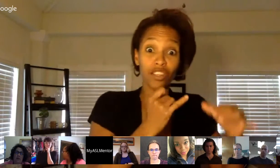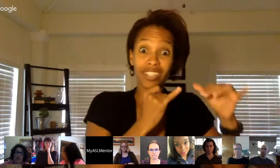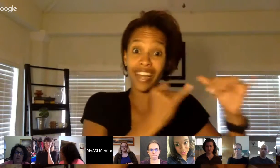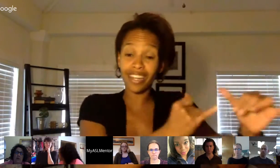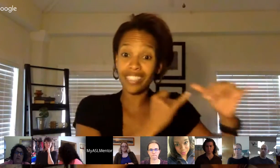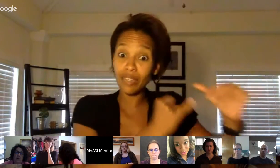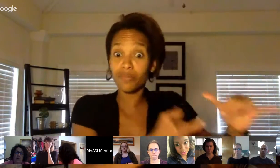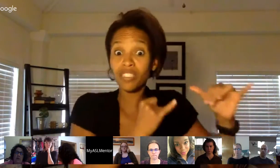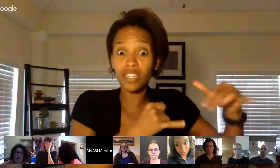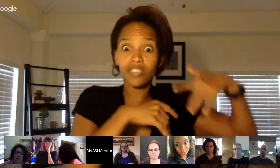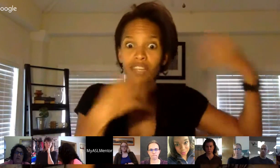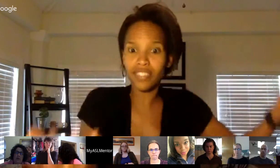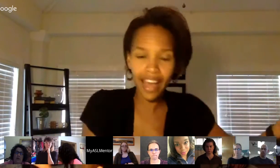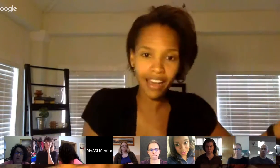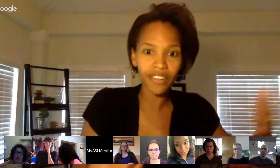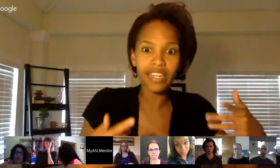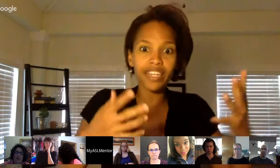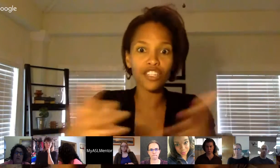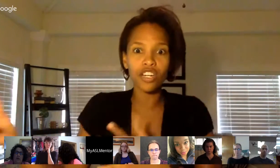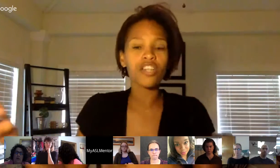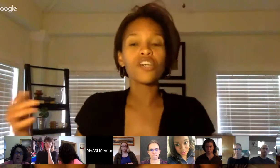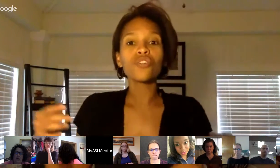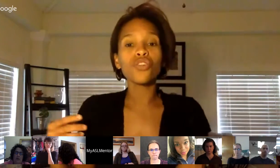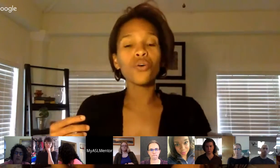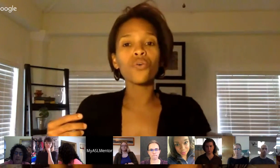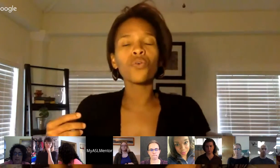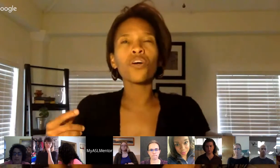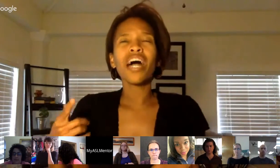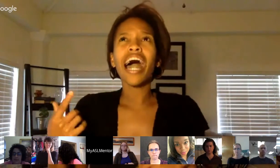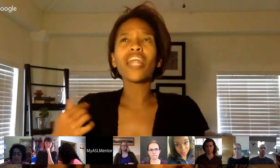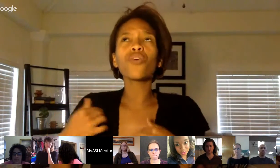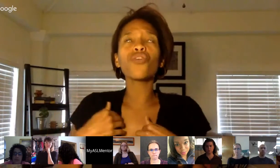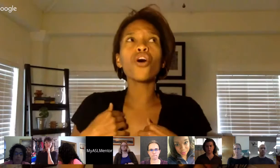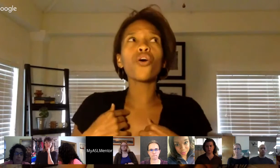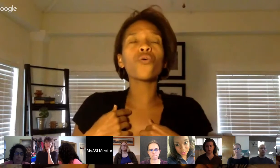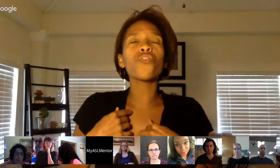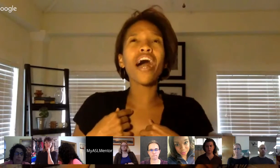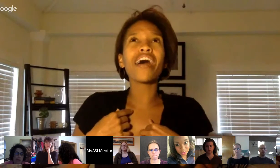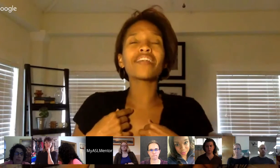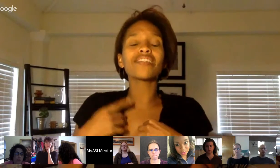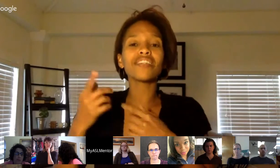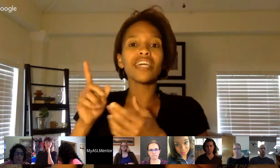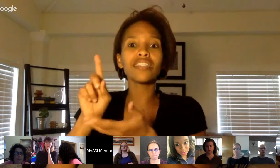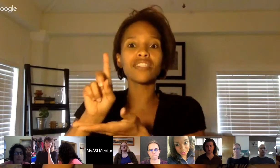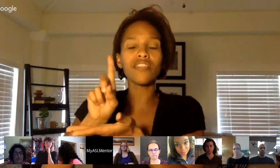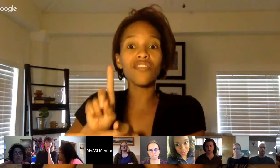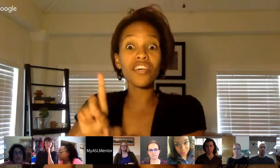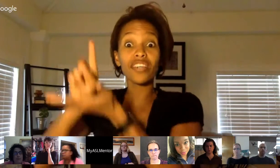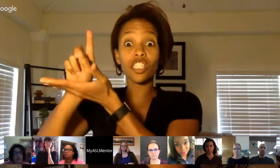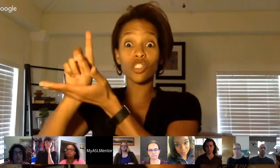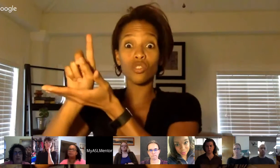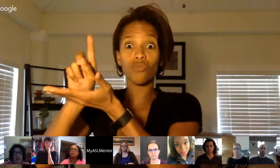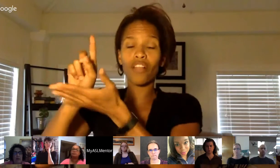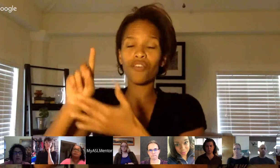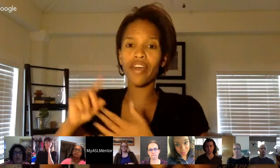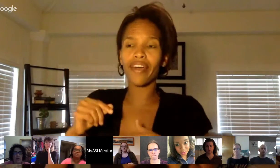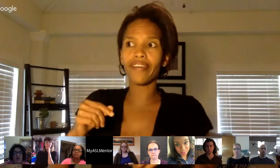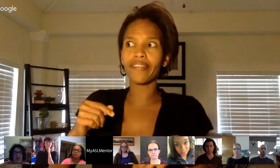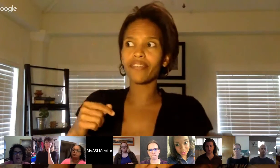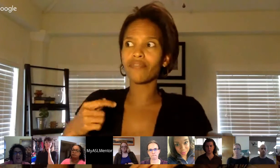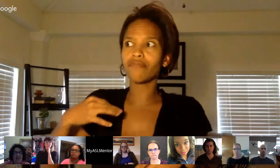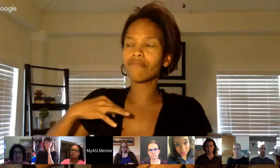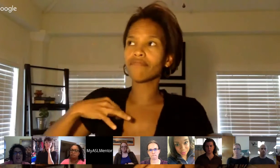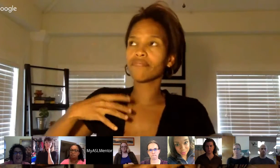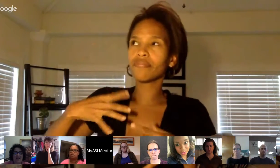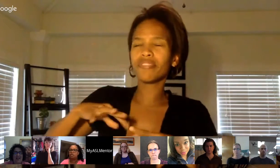person that looks exactly the same as me doesn't have, and etc. So I don't know that it's this rather